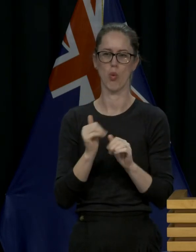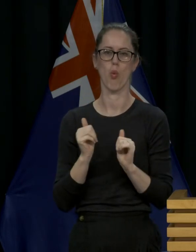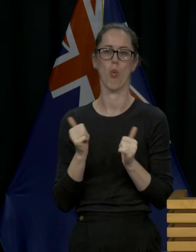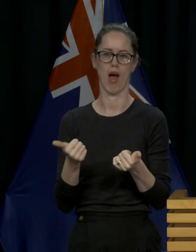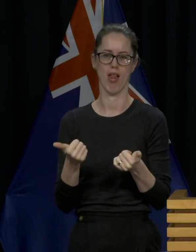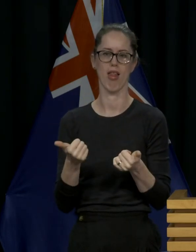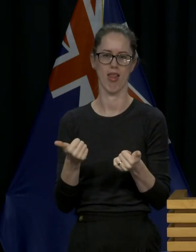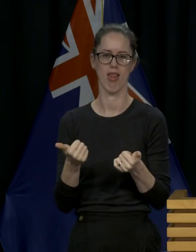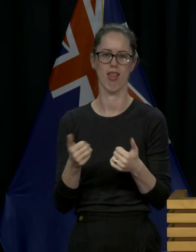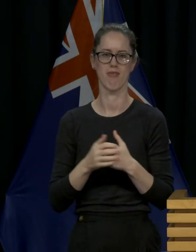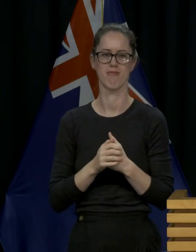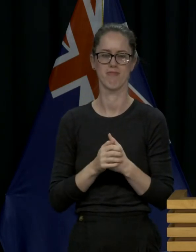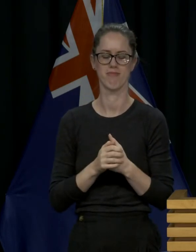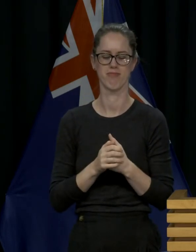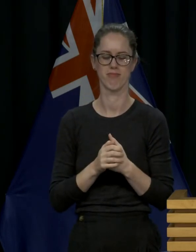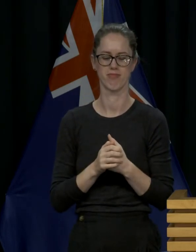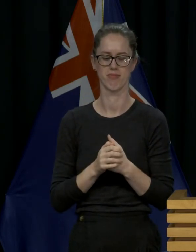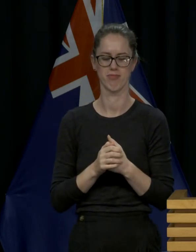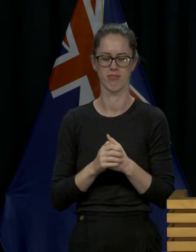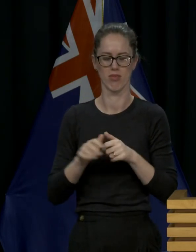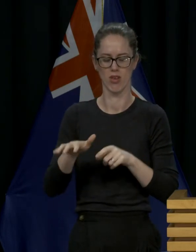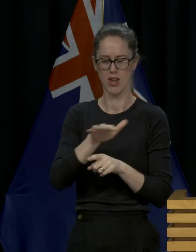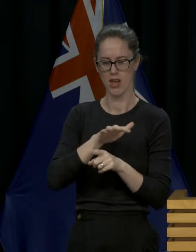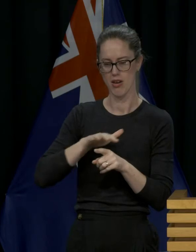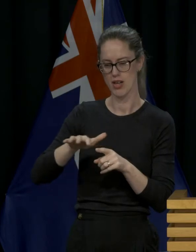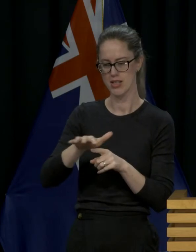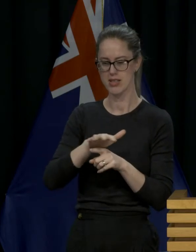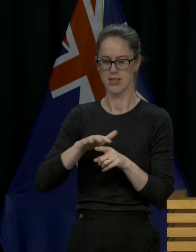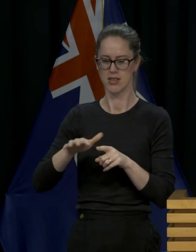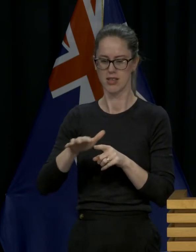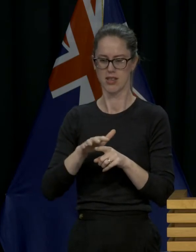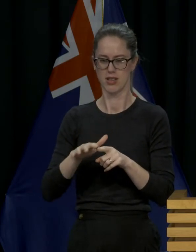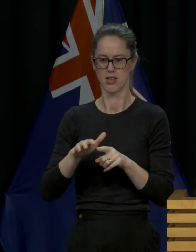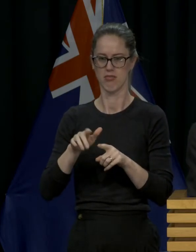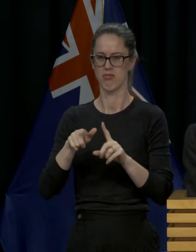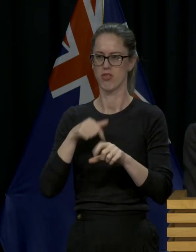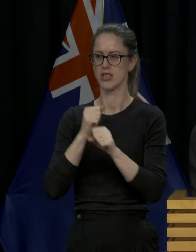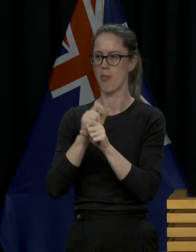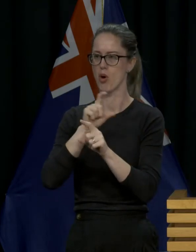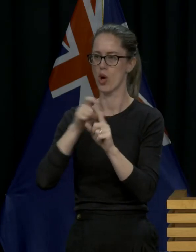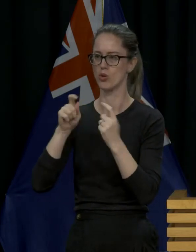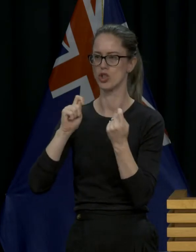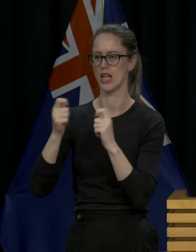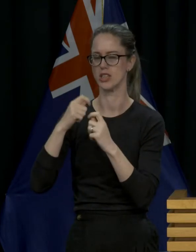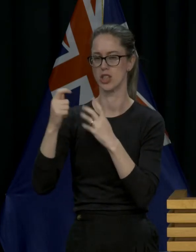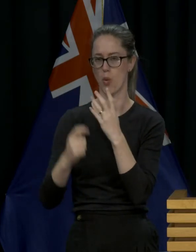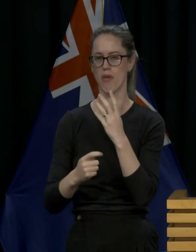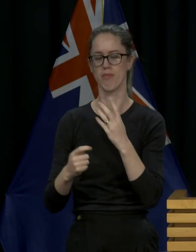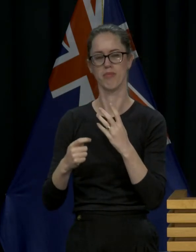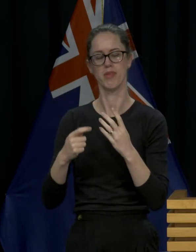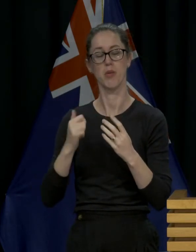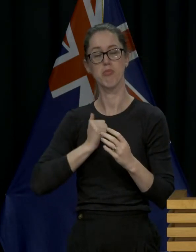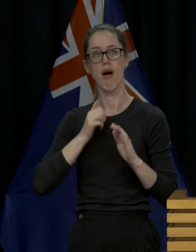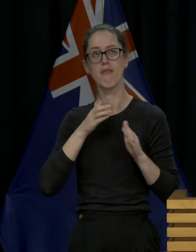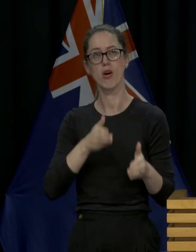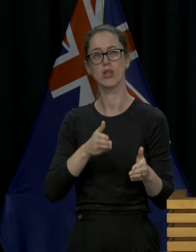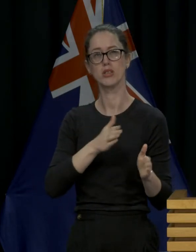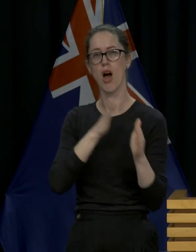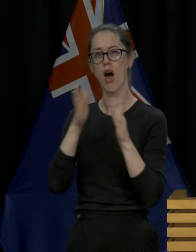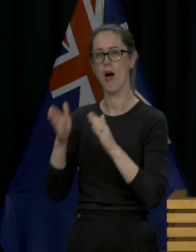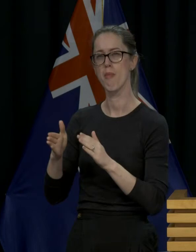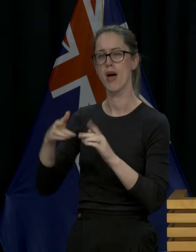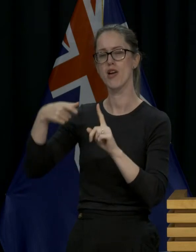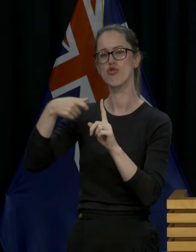well on areas where we may or may not be working on culture change and so on. So that was a focus for me.